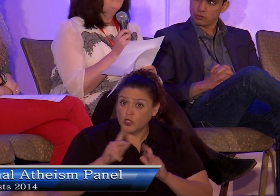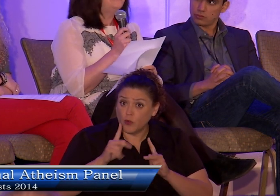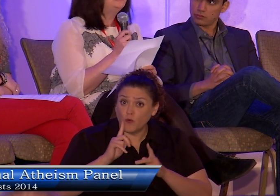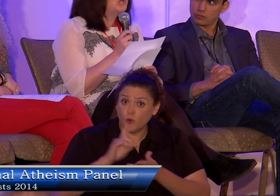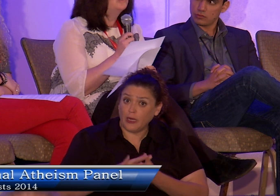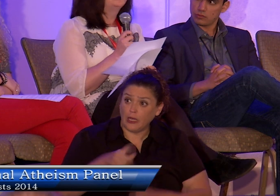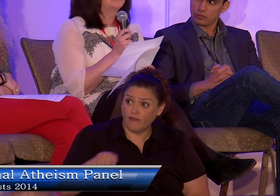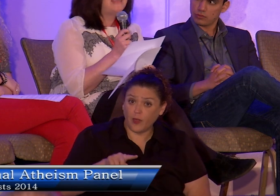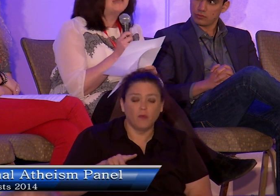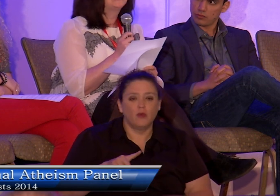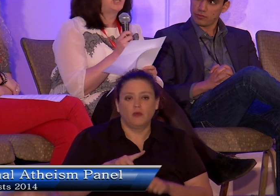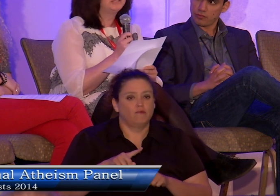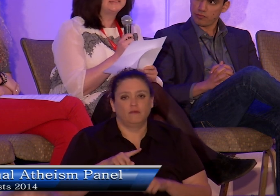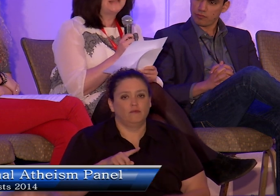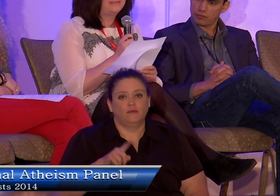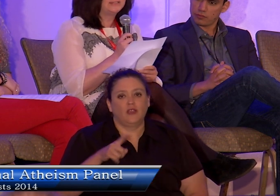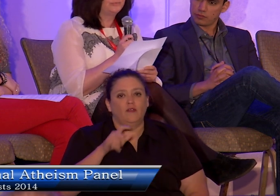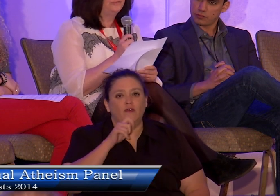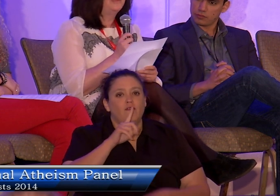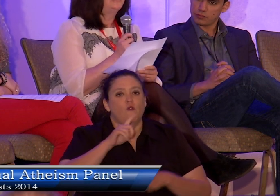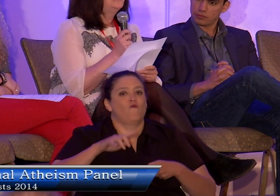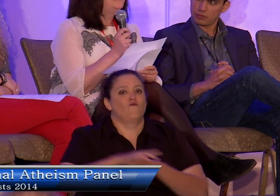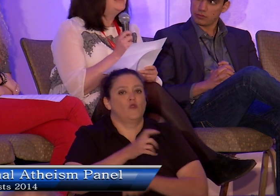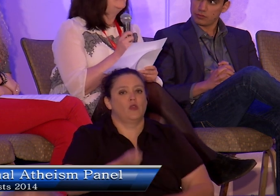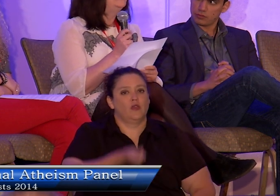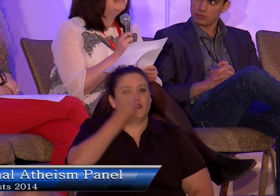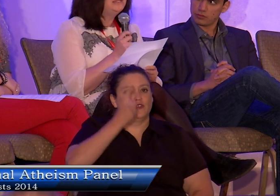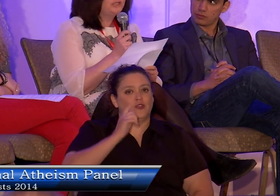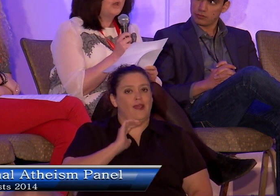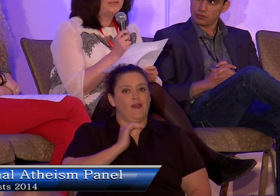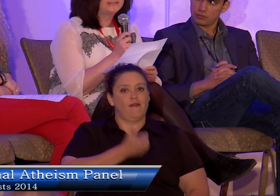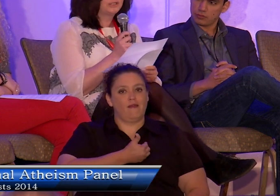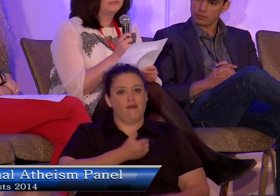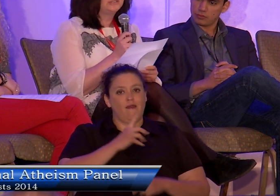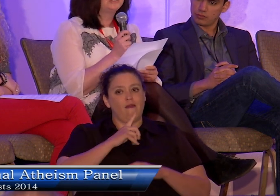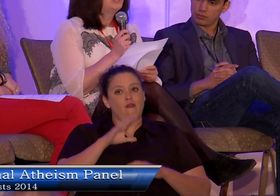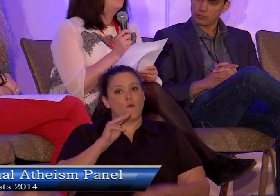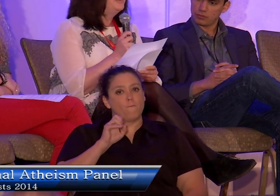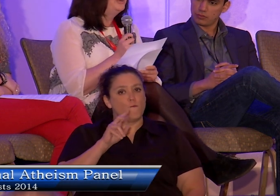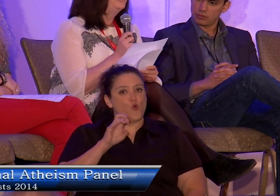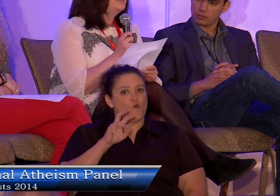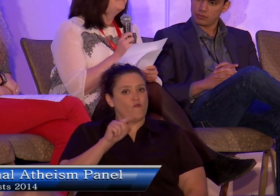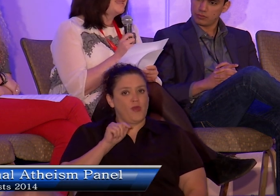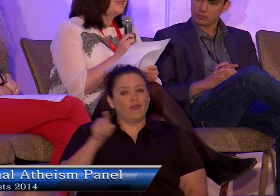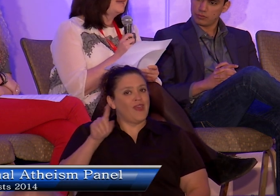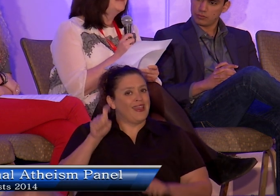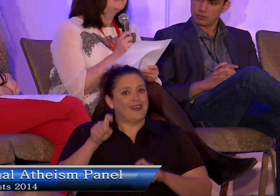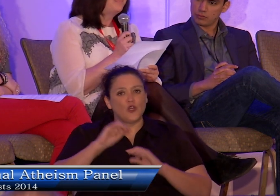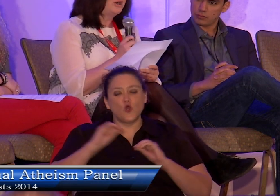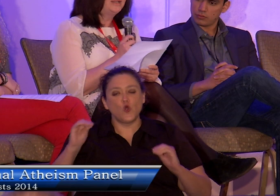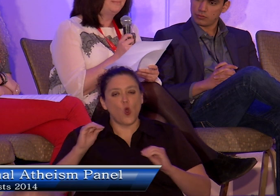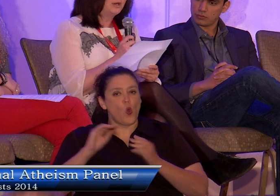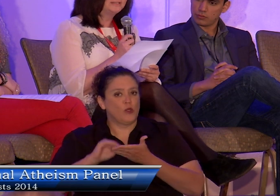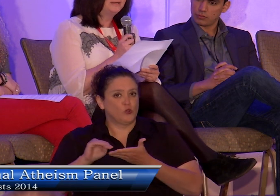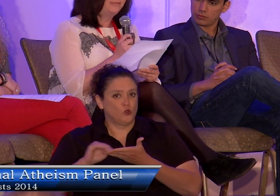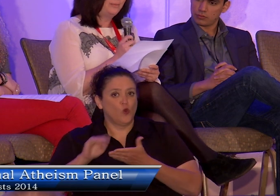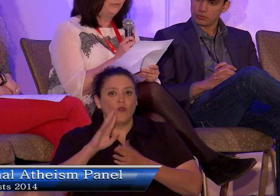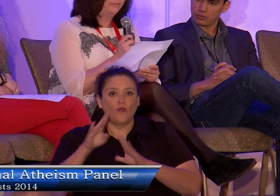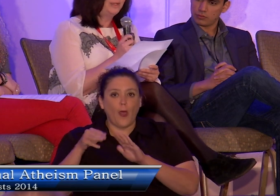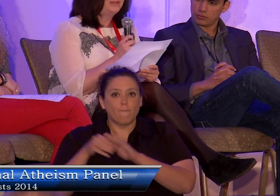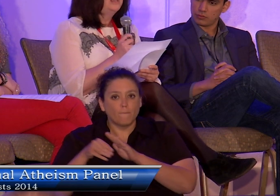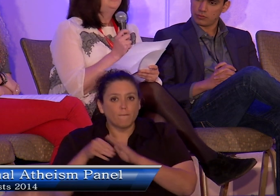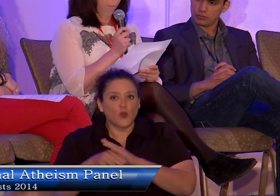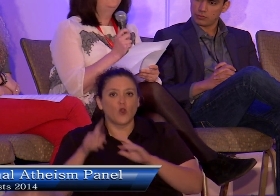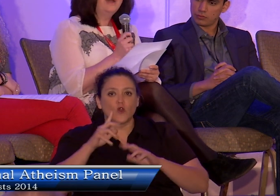them, they don't yet understand this movement. They need no excuses. Murder and mayhem is part and parcel of